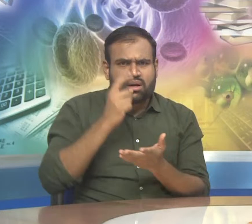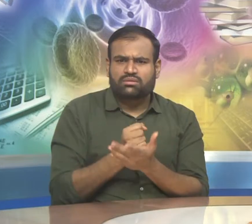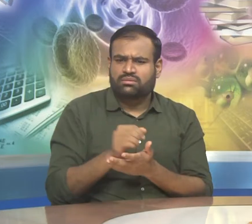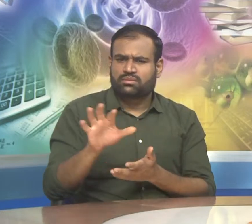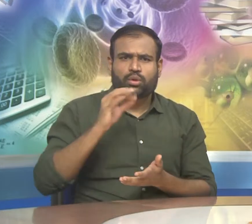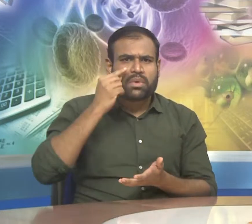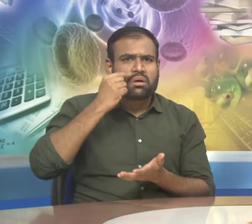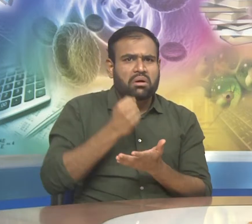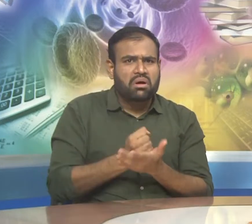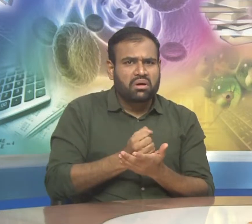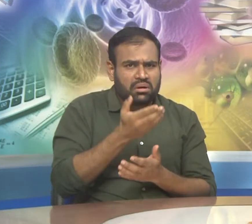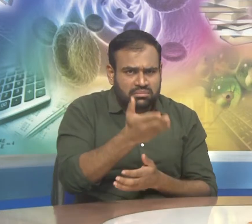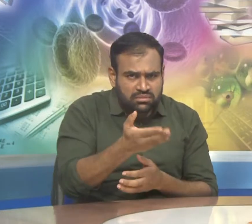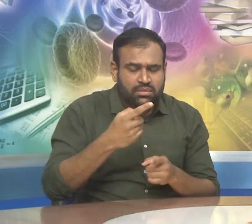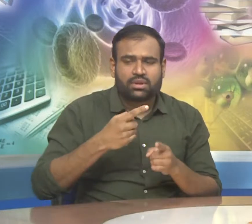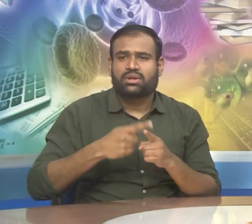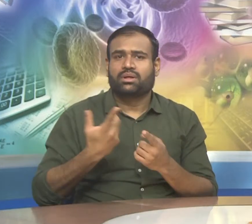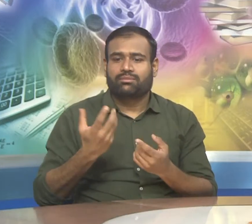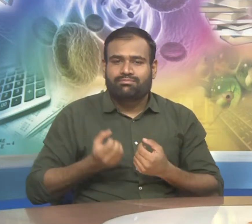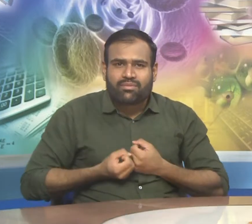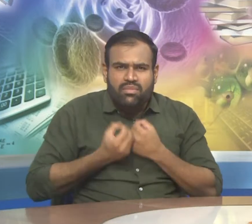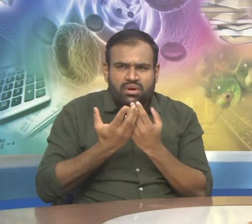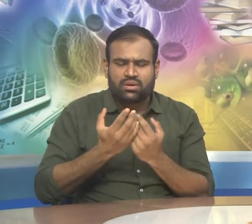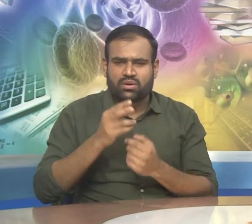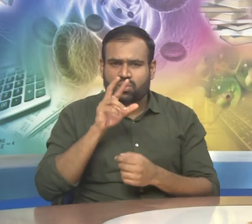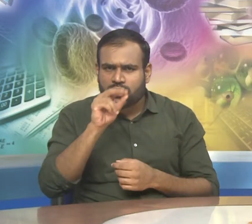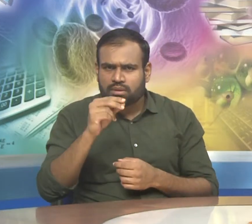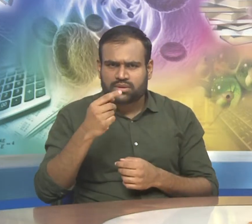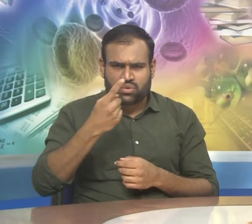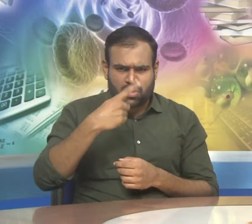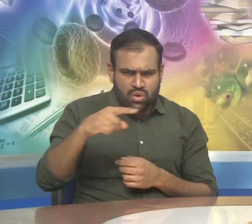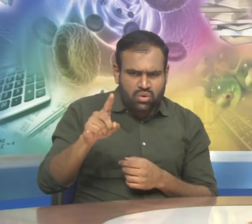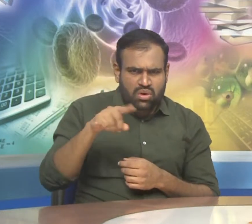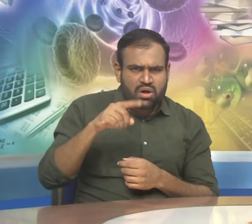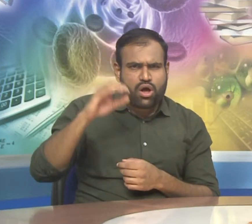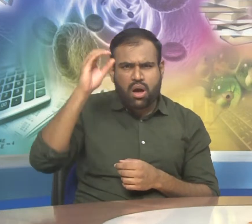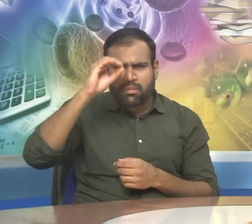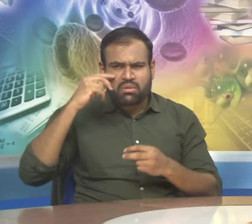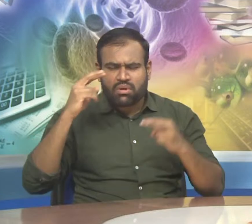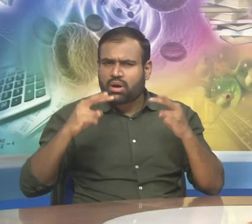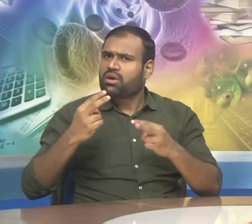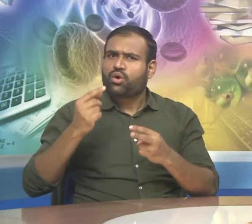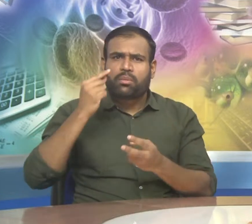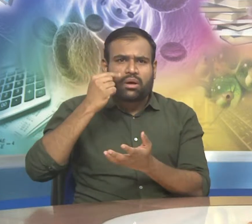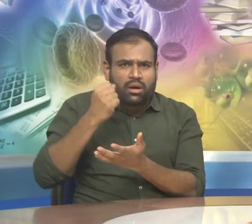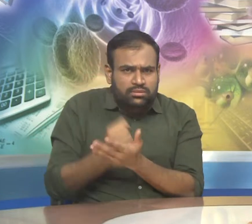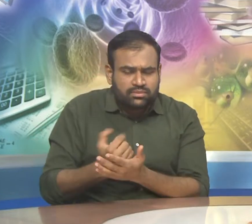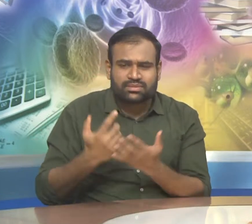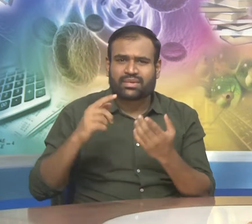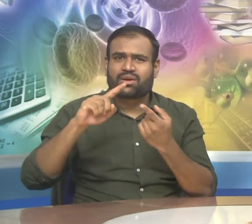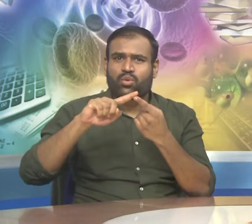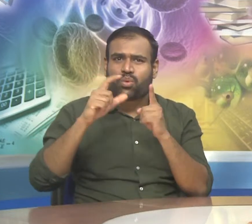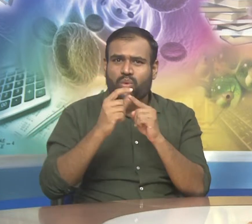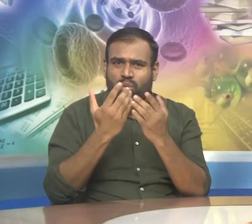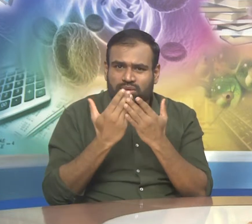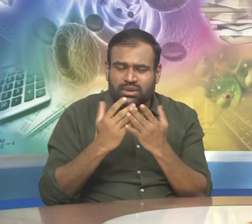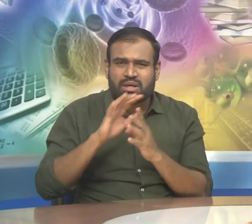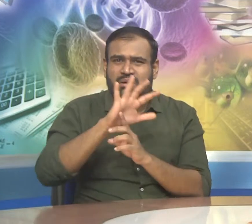equality, right of education, right to freedom,